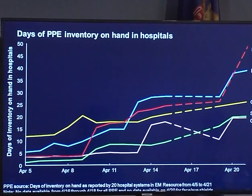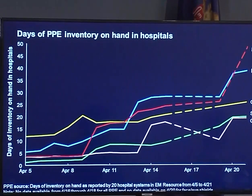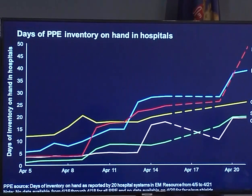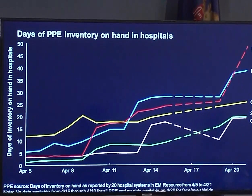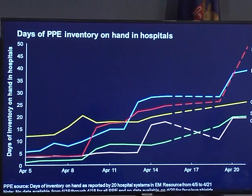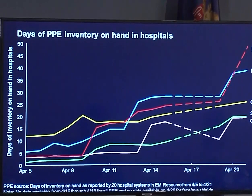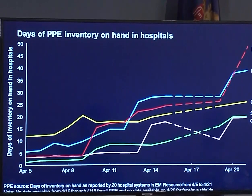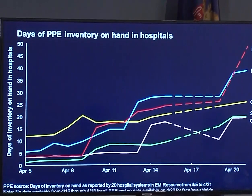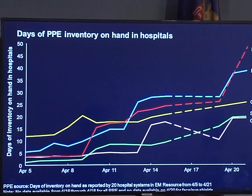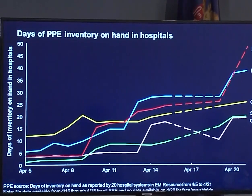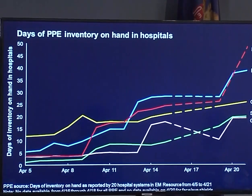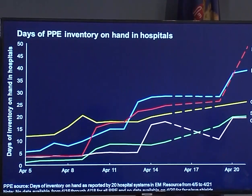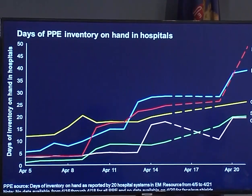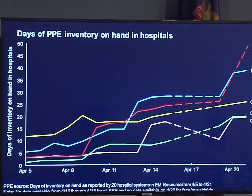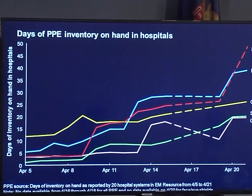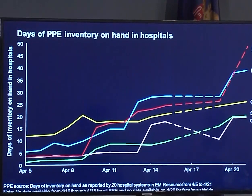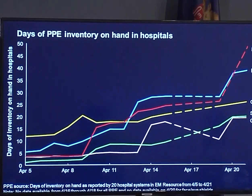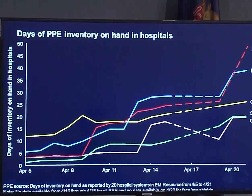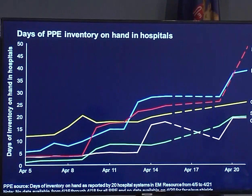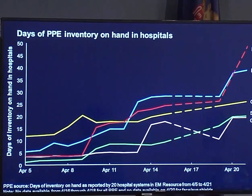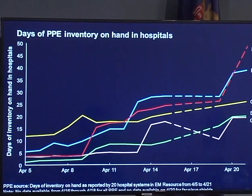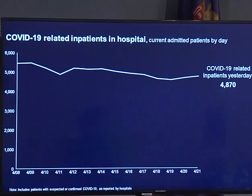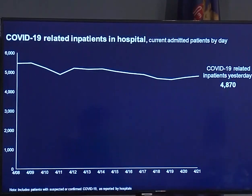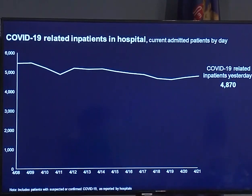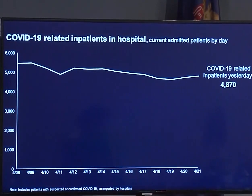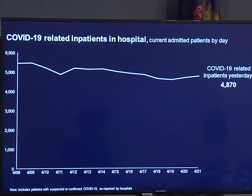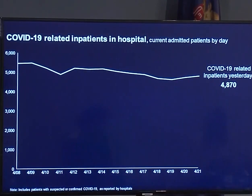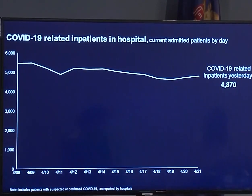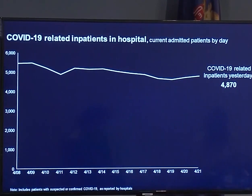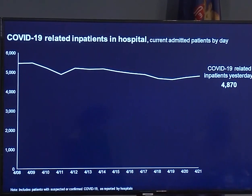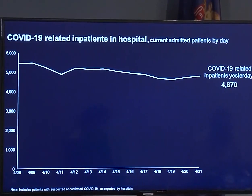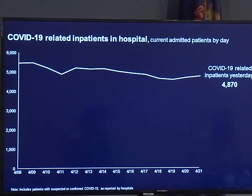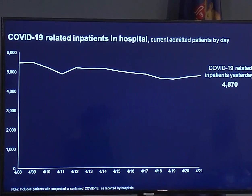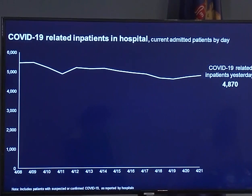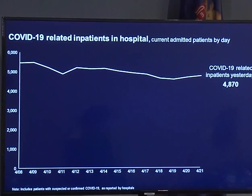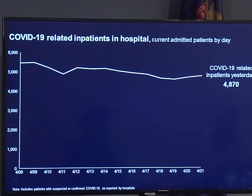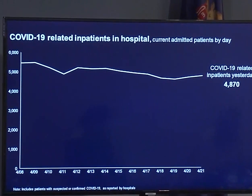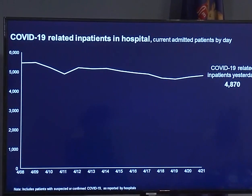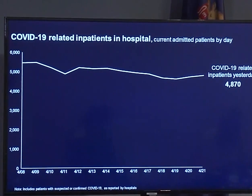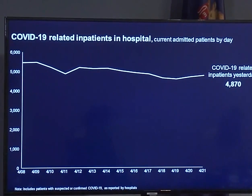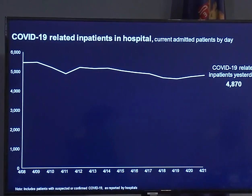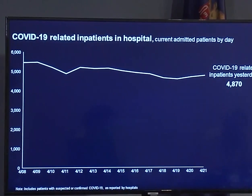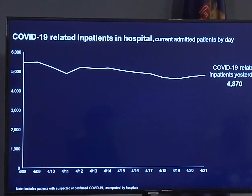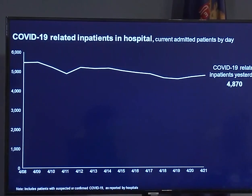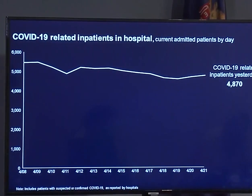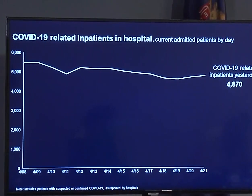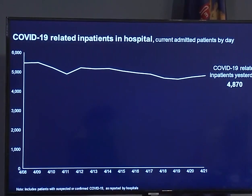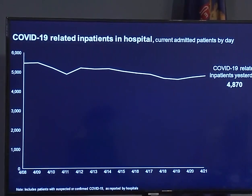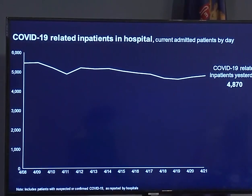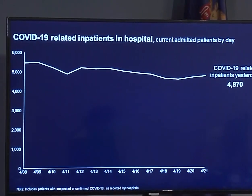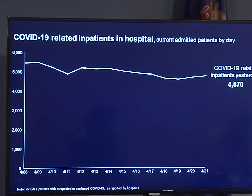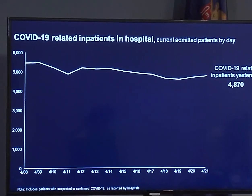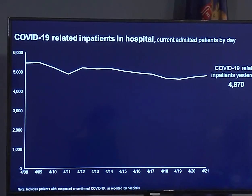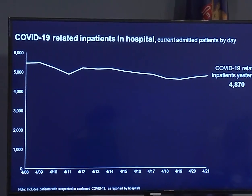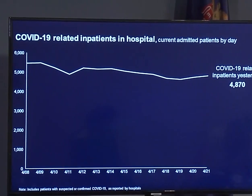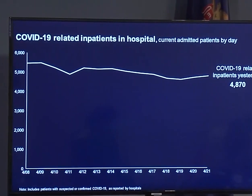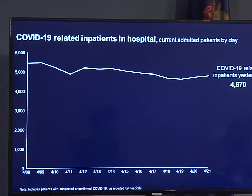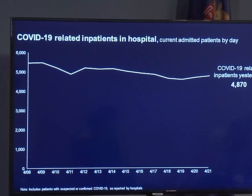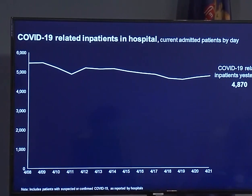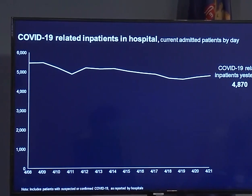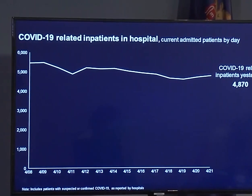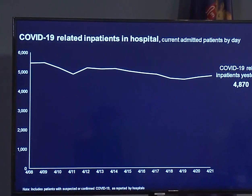of weeks ago. With regard to hospitalizations, the number of patients who are in the hospital with suspected or